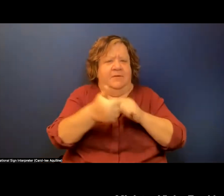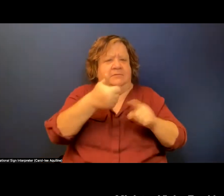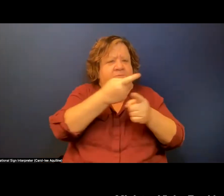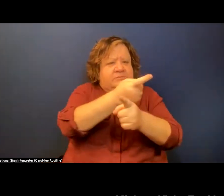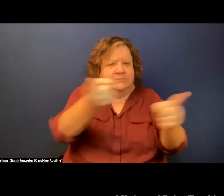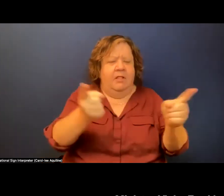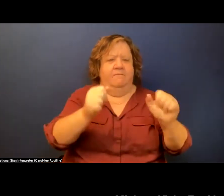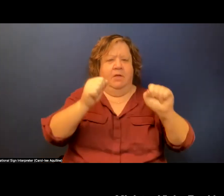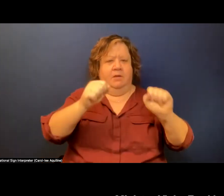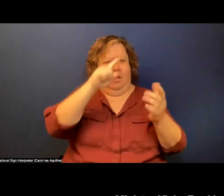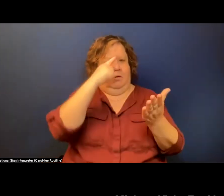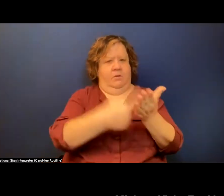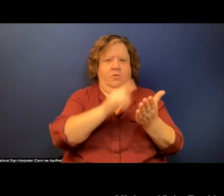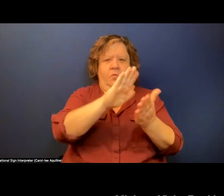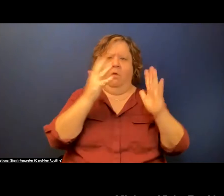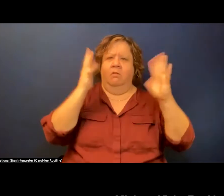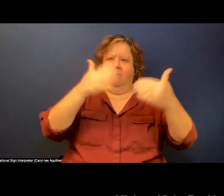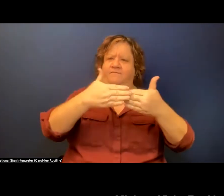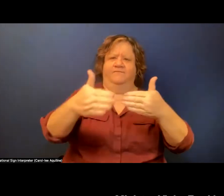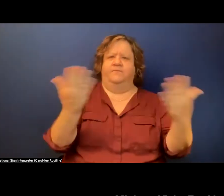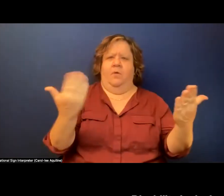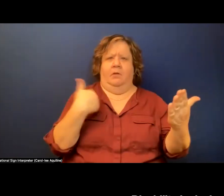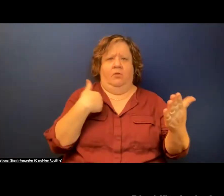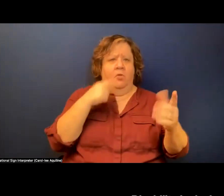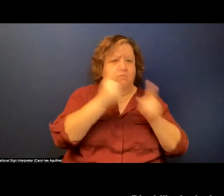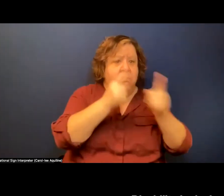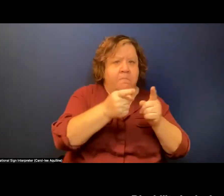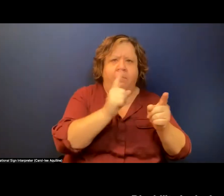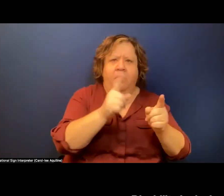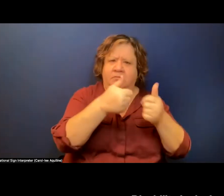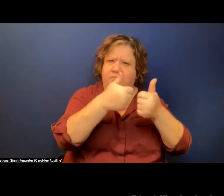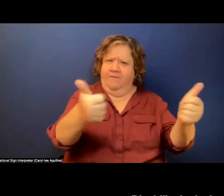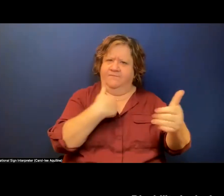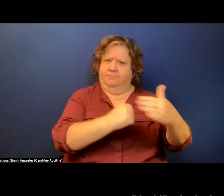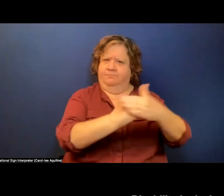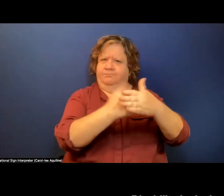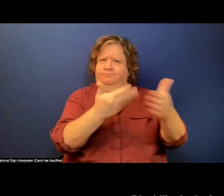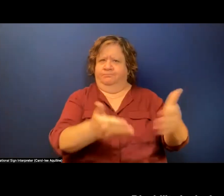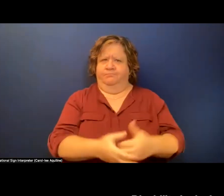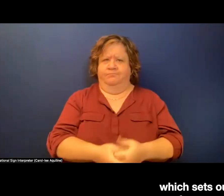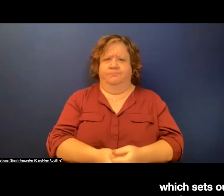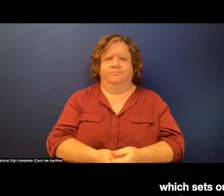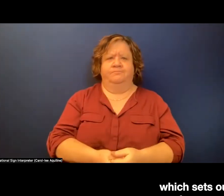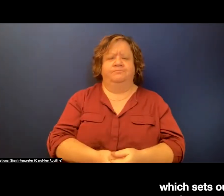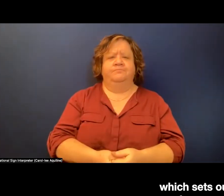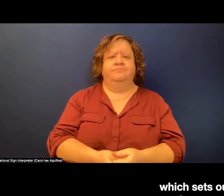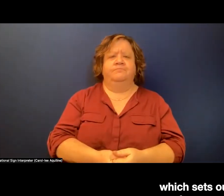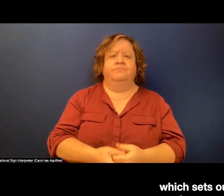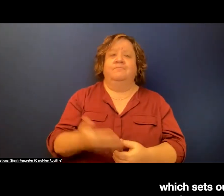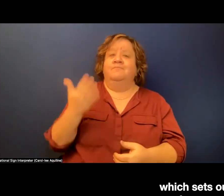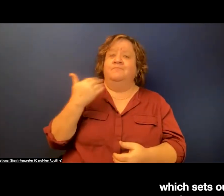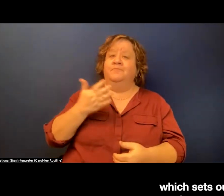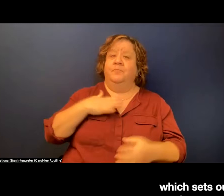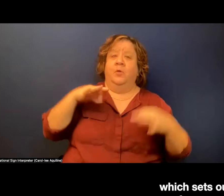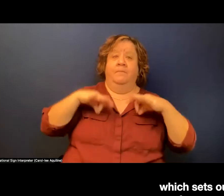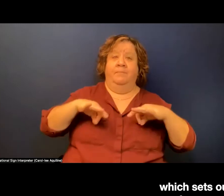yesterday, our Minister, Vicky Ford, launched the FCDO's new Disability Inclusion and Rights Strategy, which